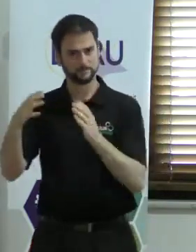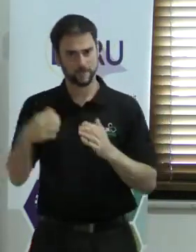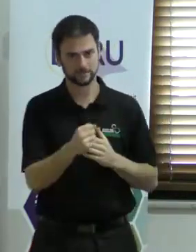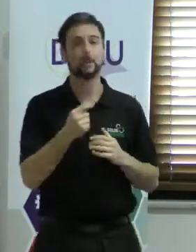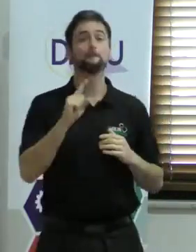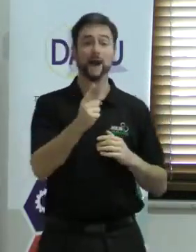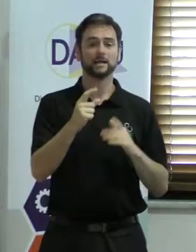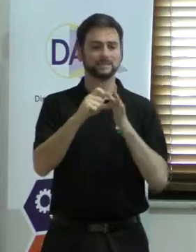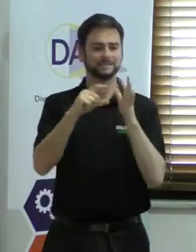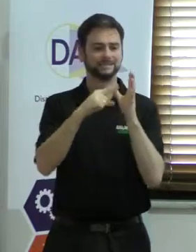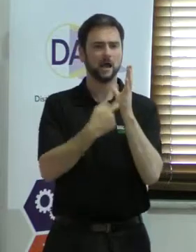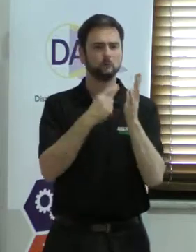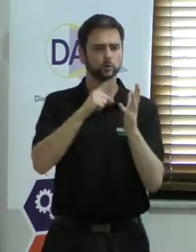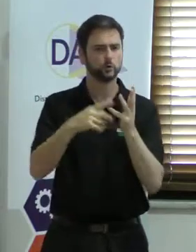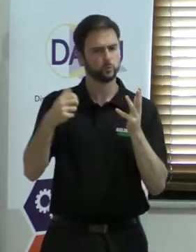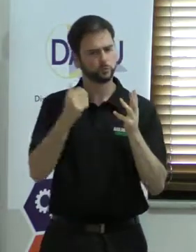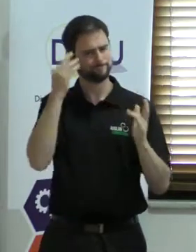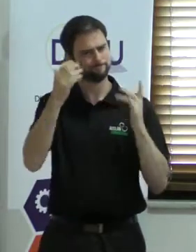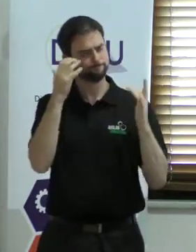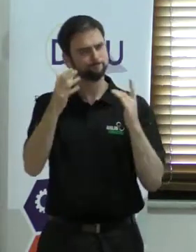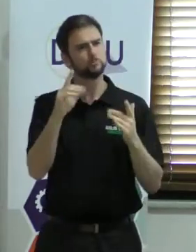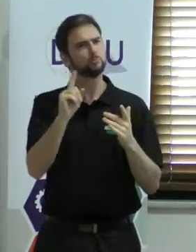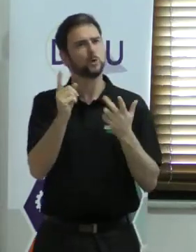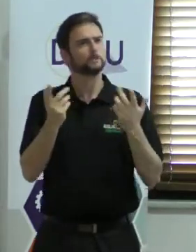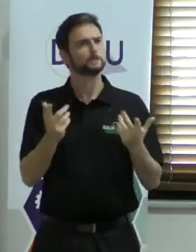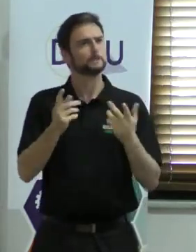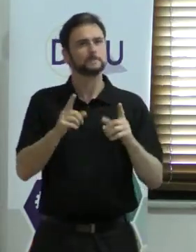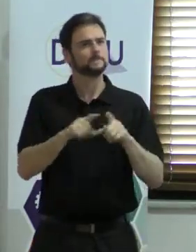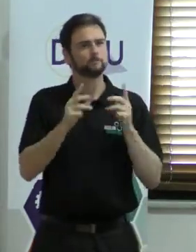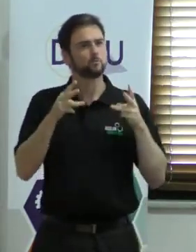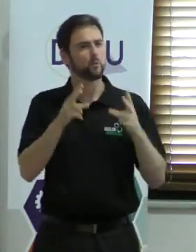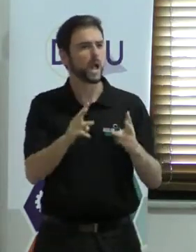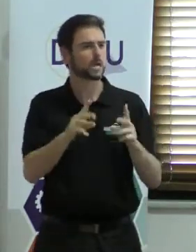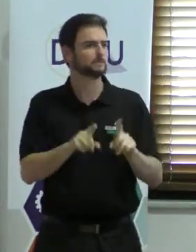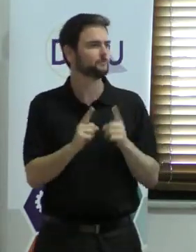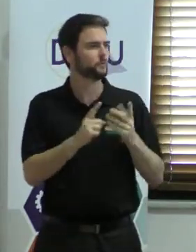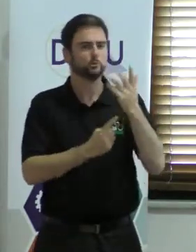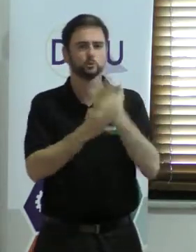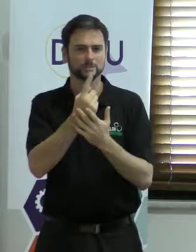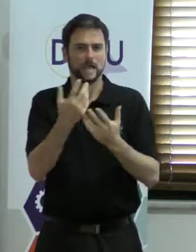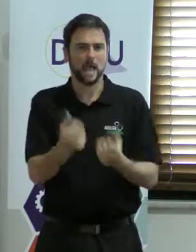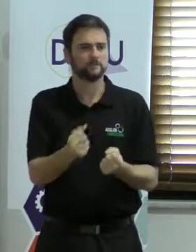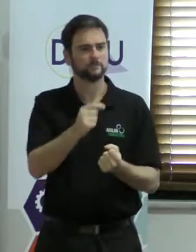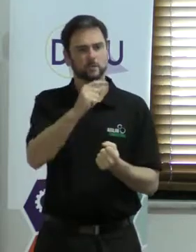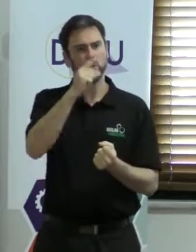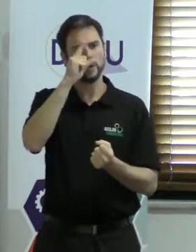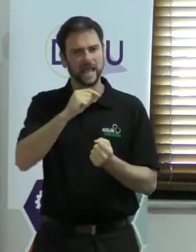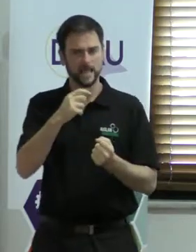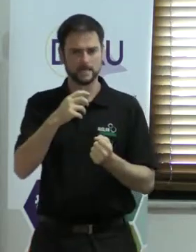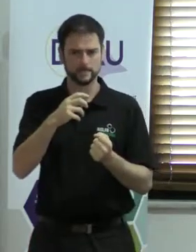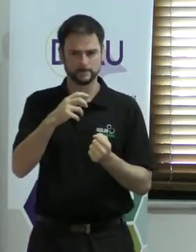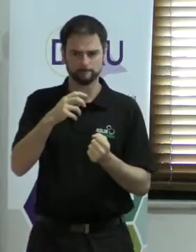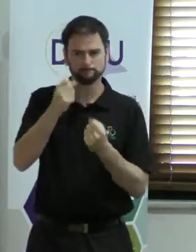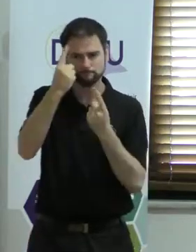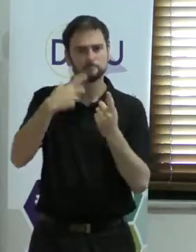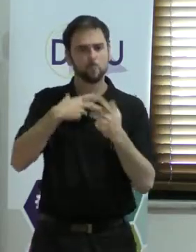as well, and thinking about, well, what other opportunities are there to actually dig a bit